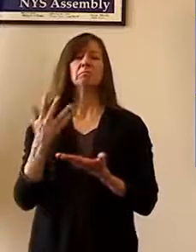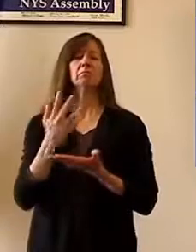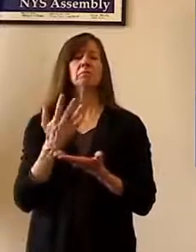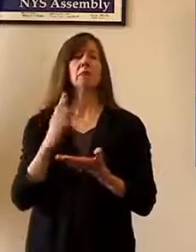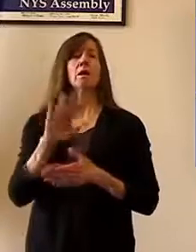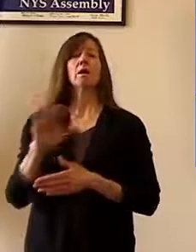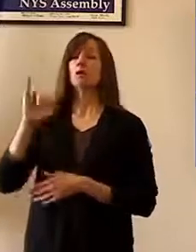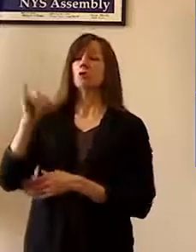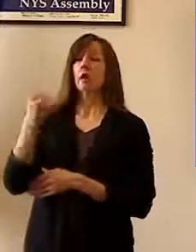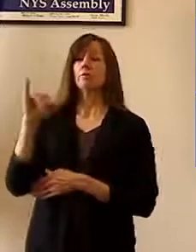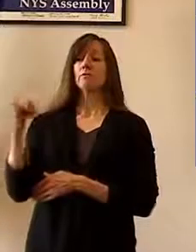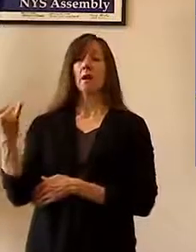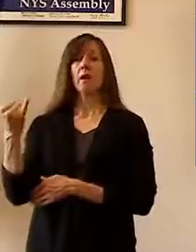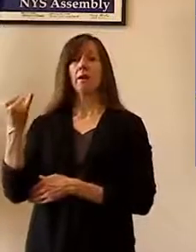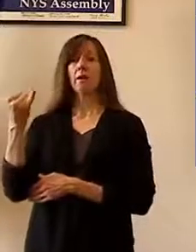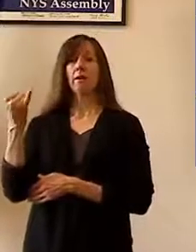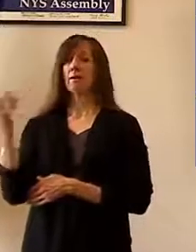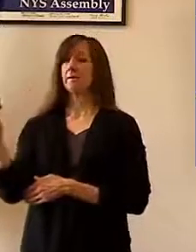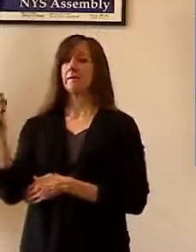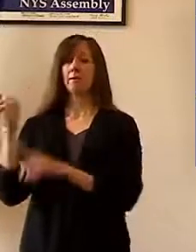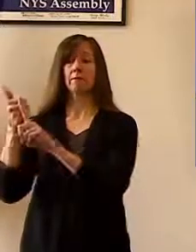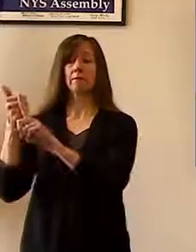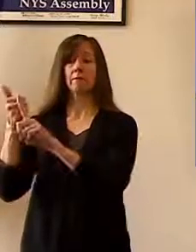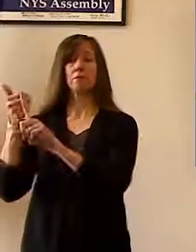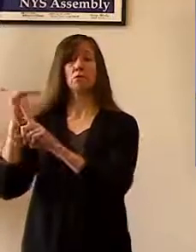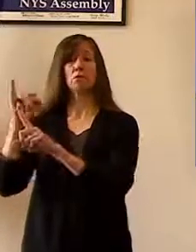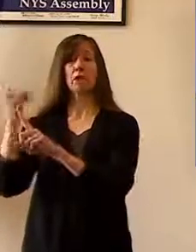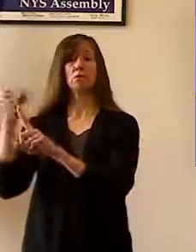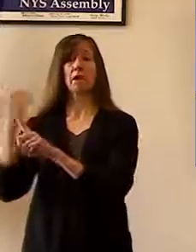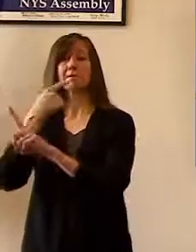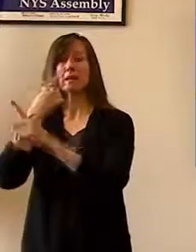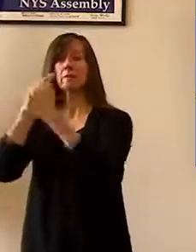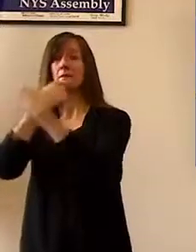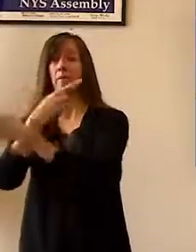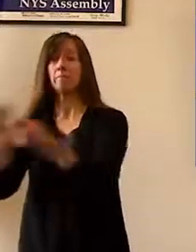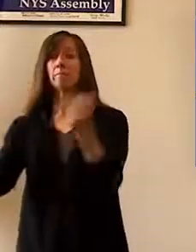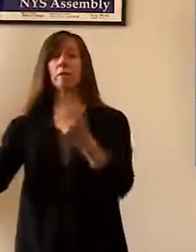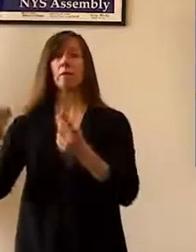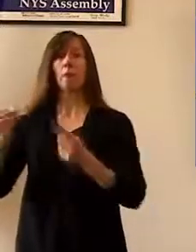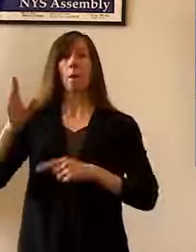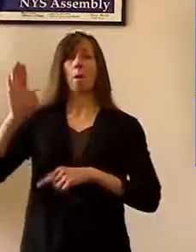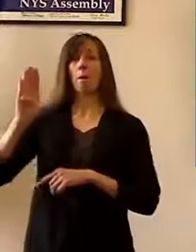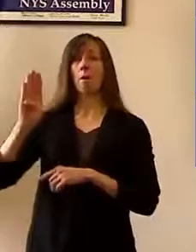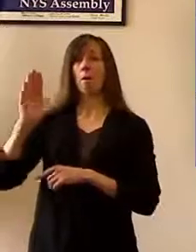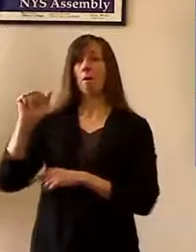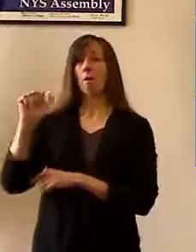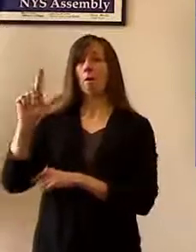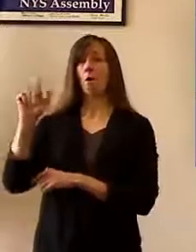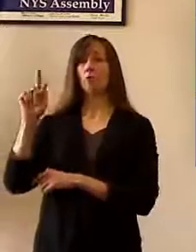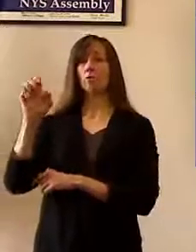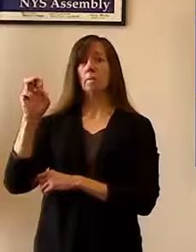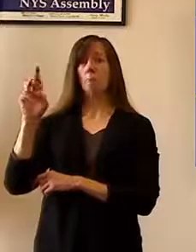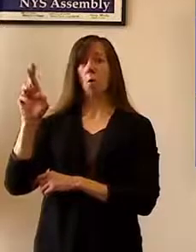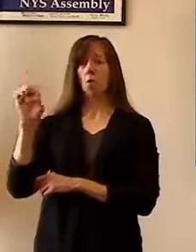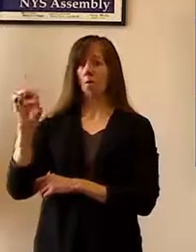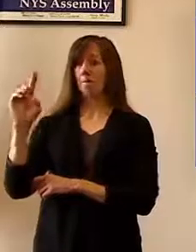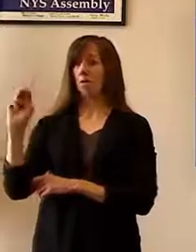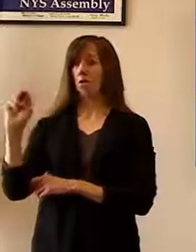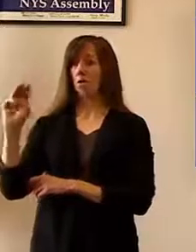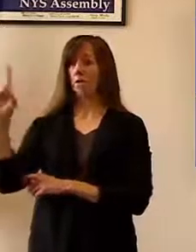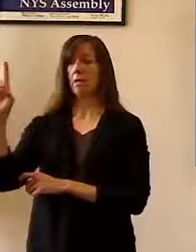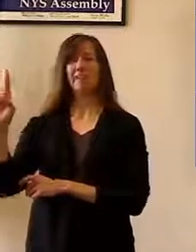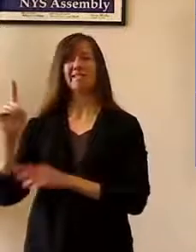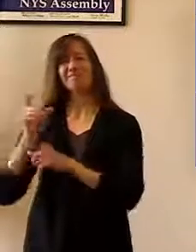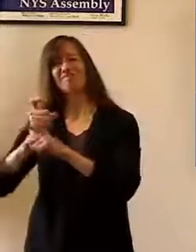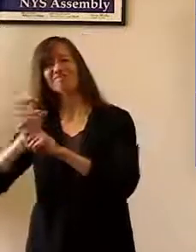Johnson & Johnson had made known that a facility in Baltimore had a spoilage of Johnson & Johnson doses, so they were not